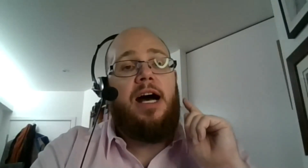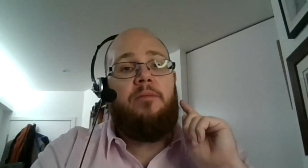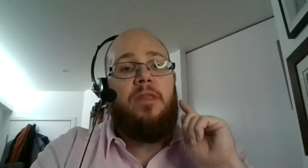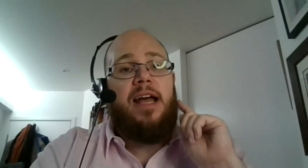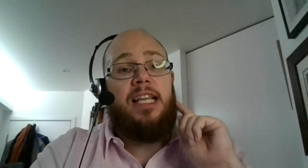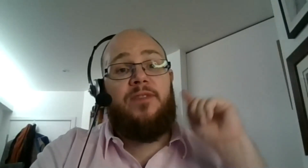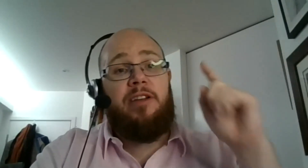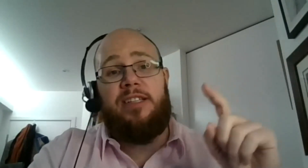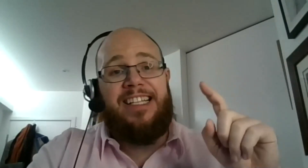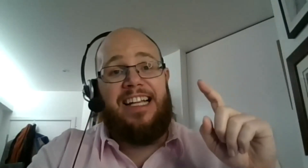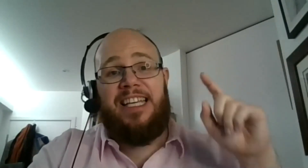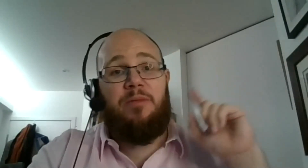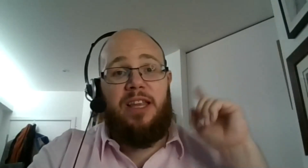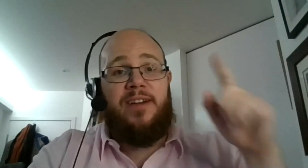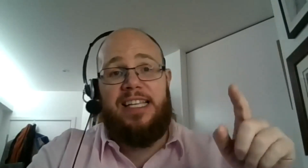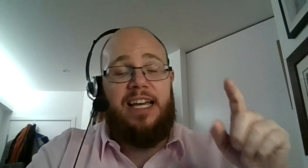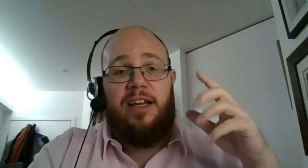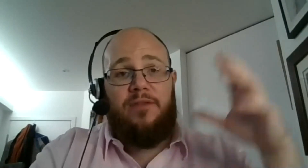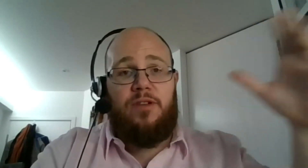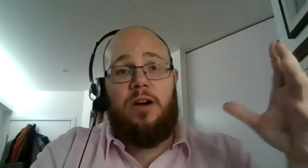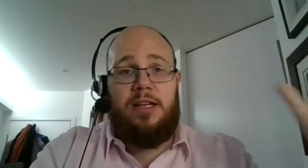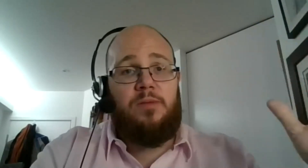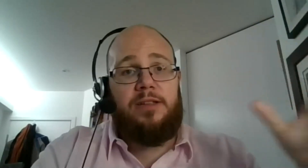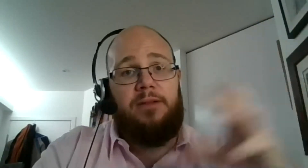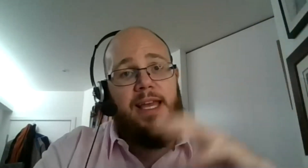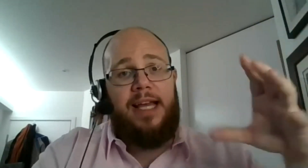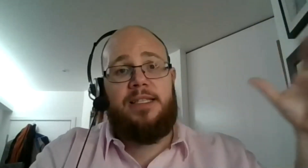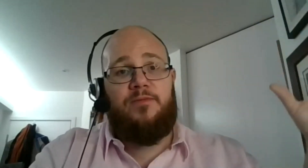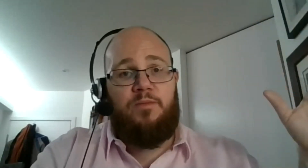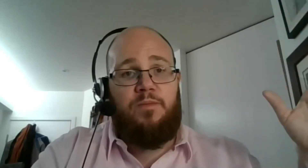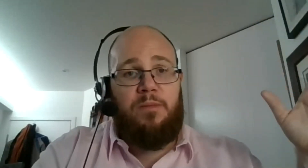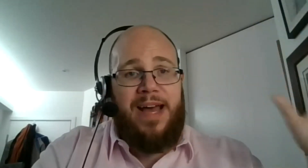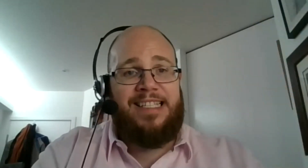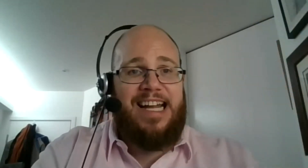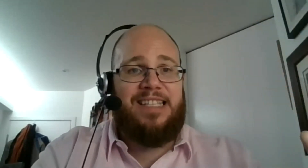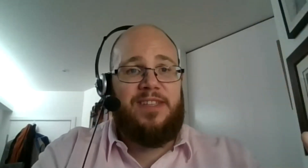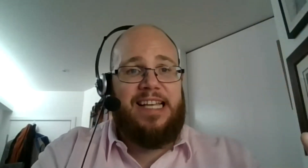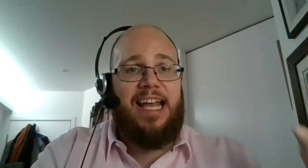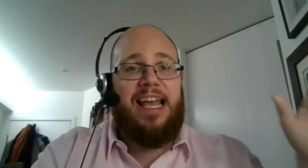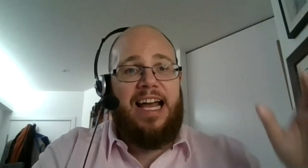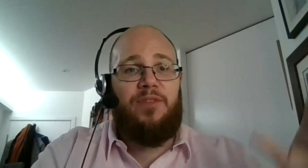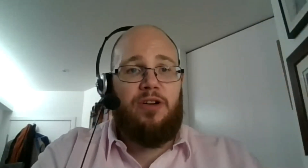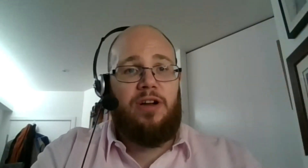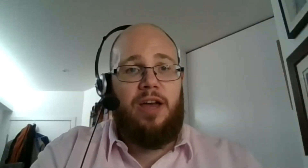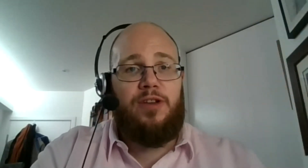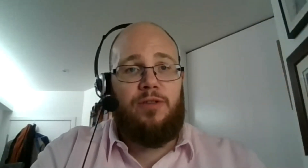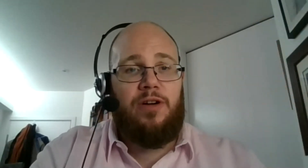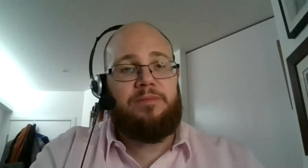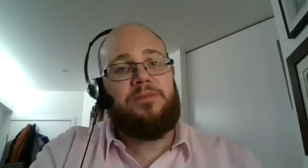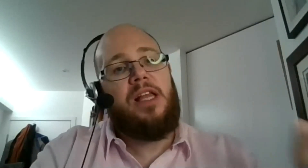And it's very good detecting it when you've had it for a while as well. So it's the best test for saying, have you got COVID or not?